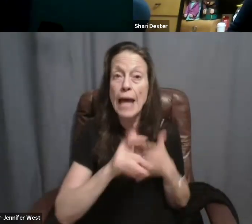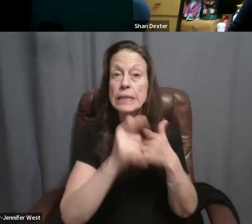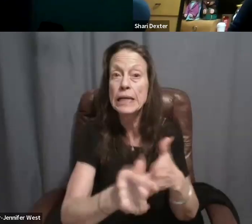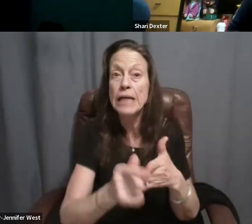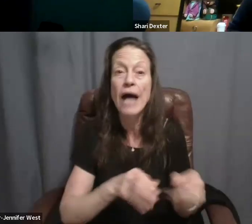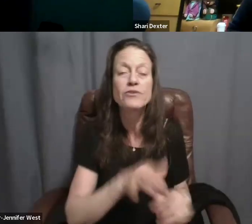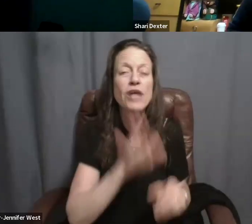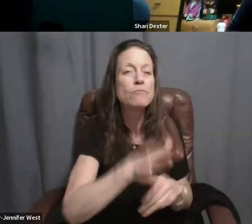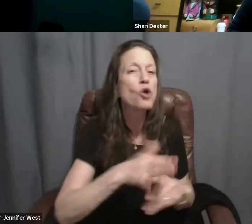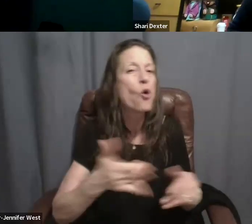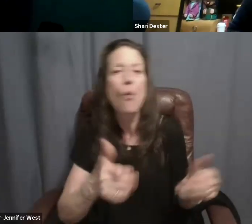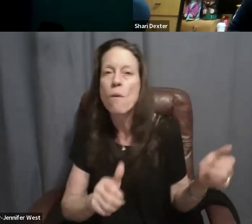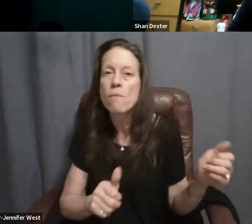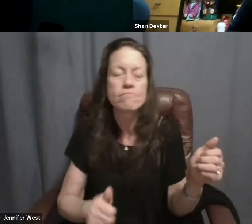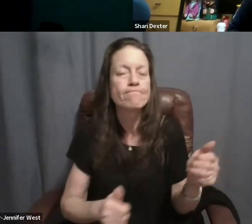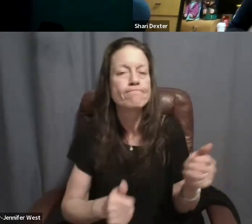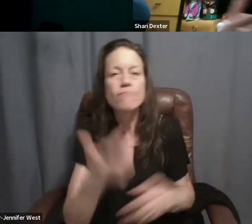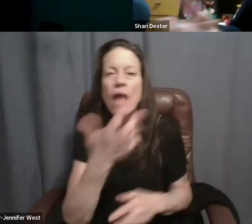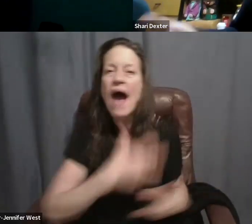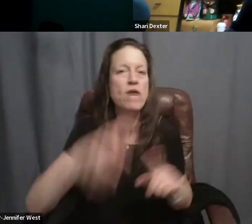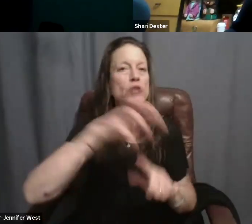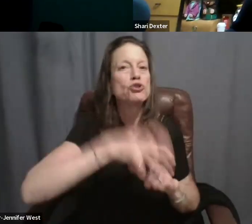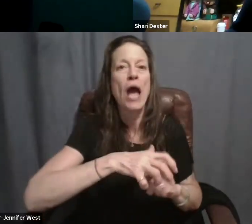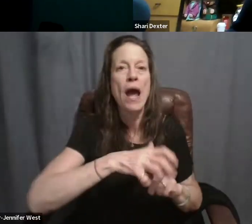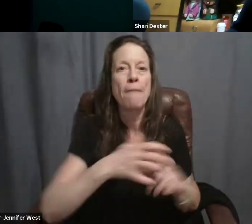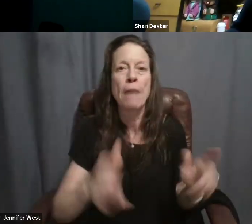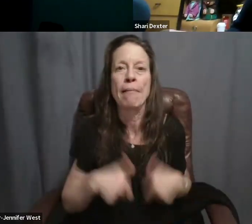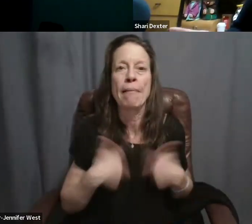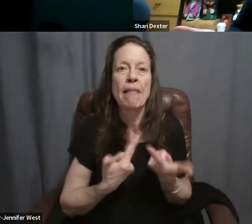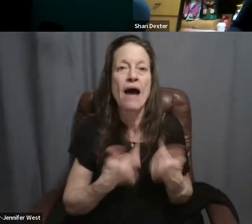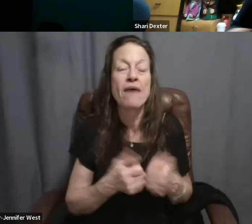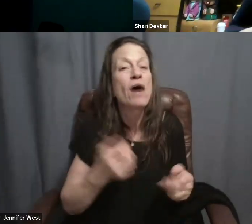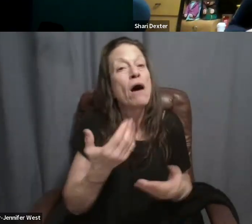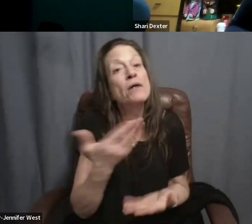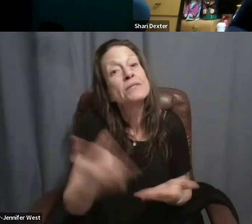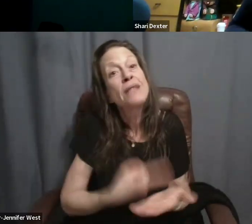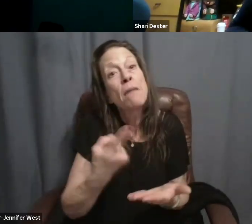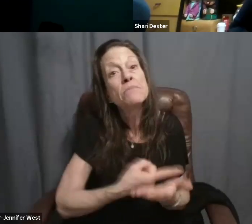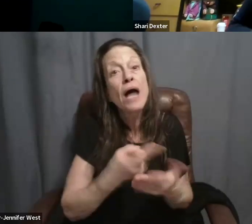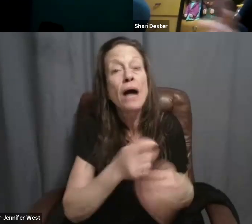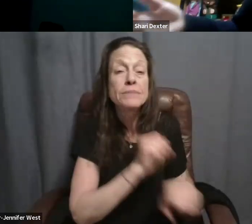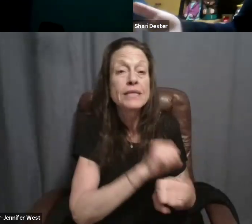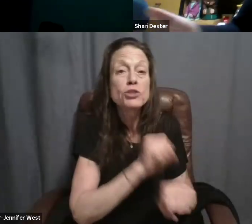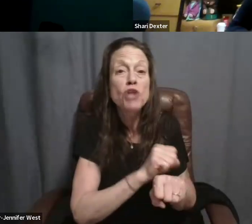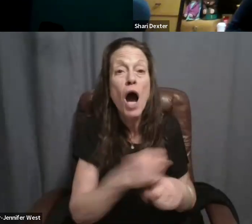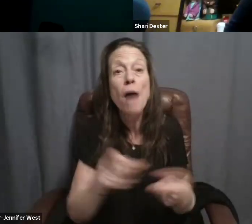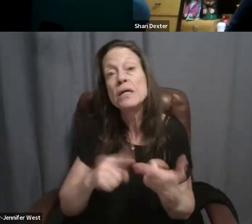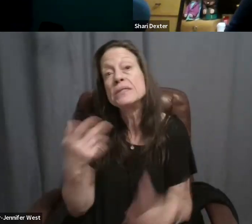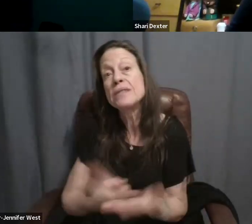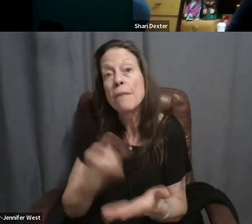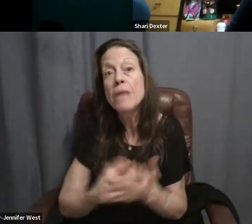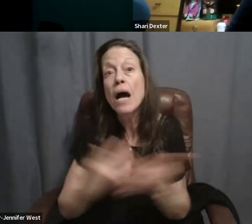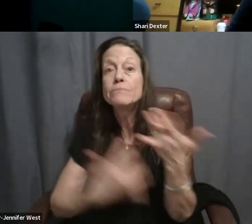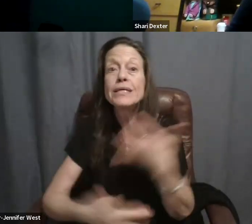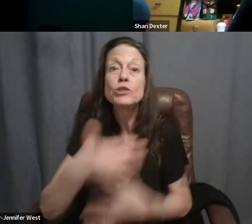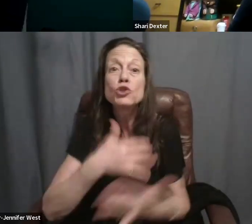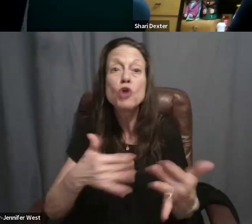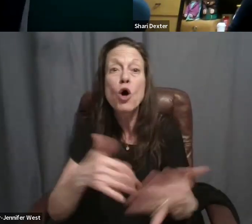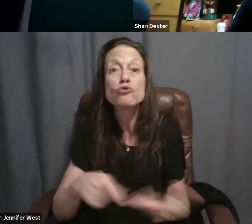make the most of it. So sometimes it's employment, sometimes it's just social activities, sometimes it's classes. I